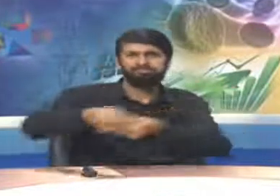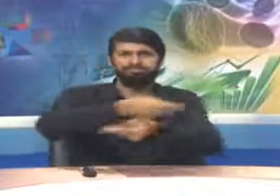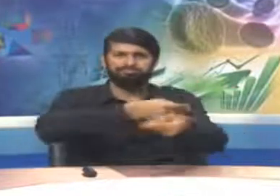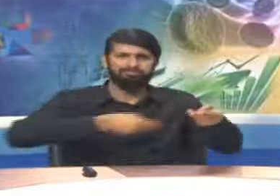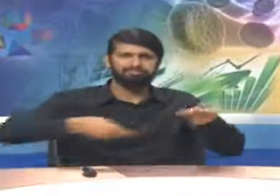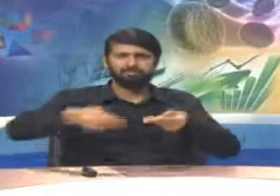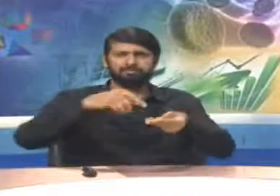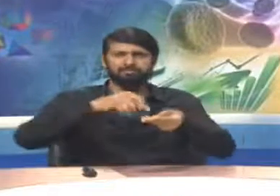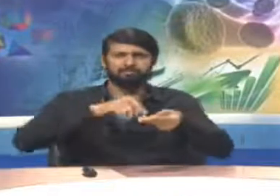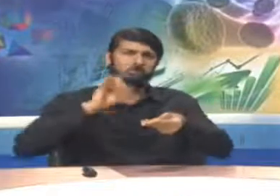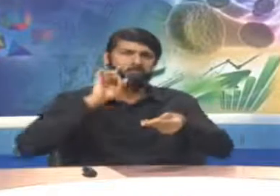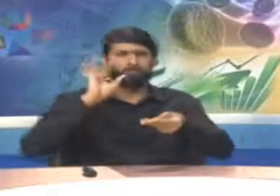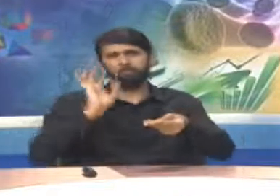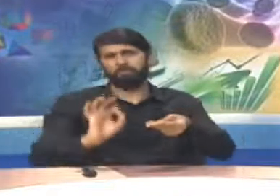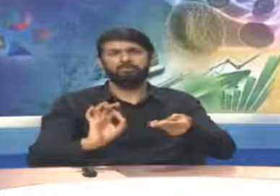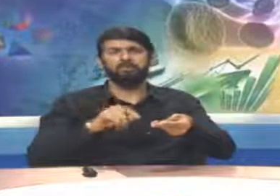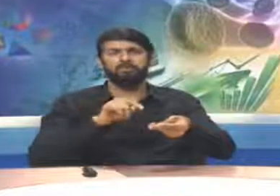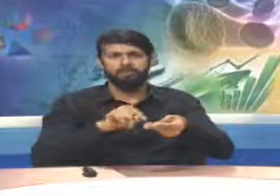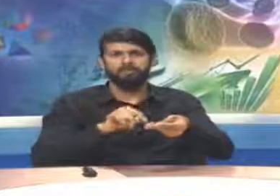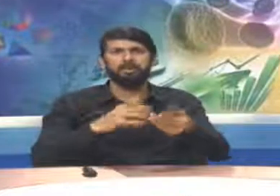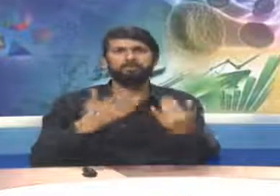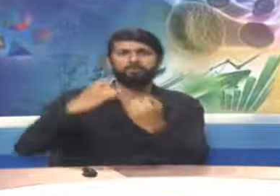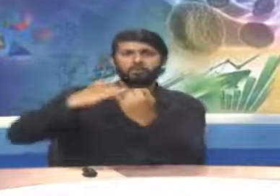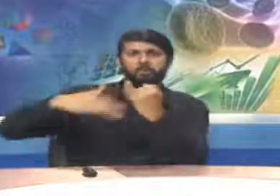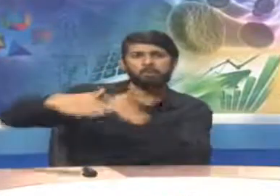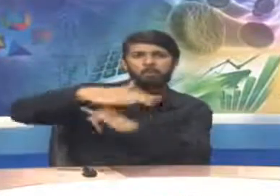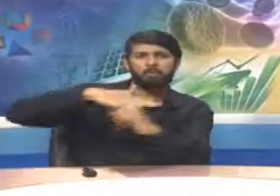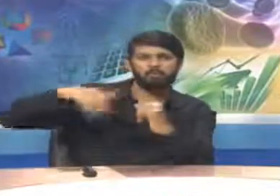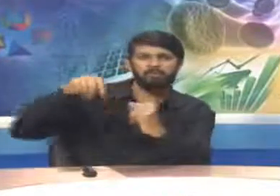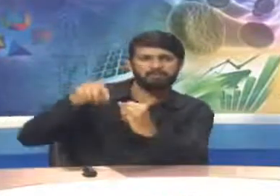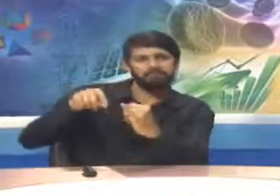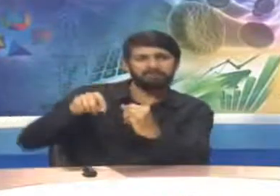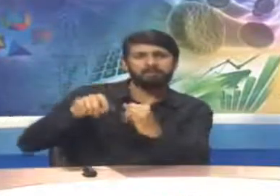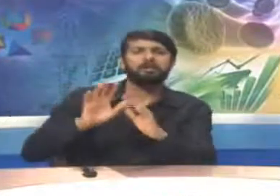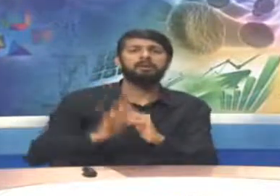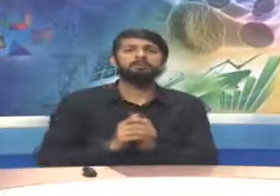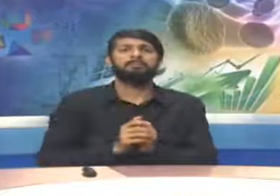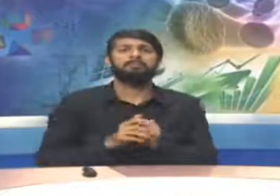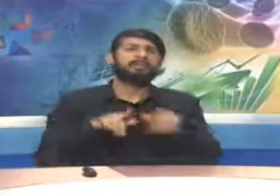on the one hand it built a capitalist economy